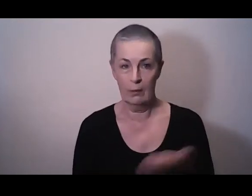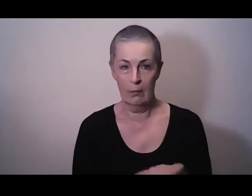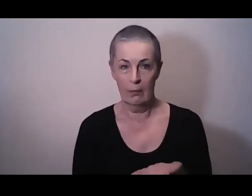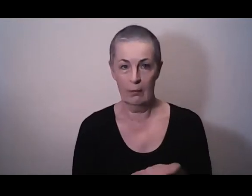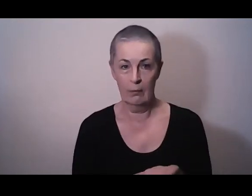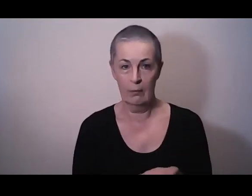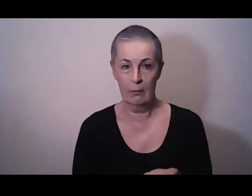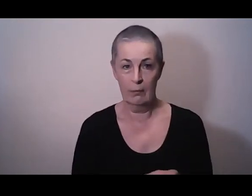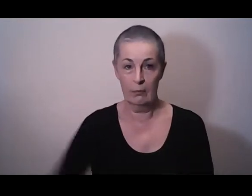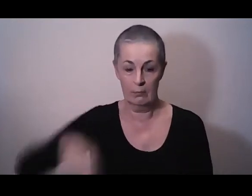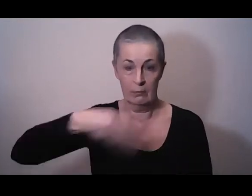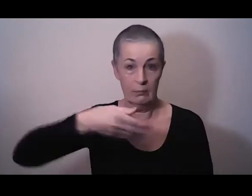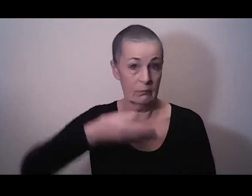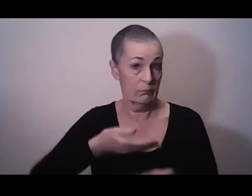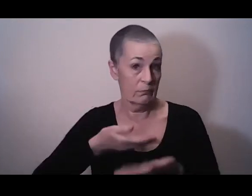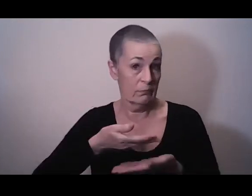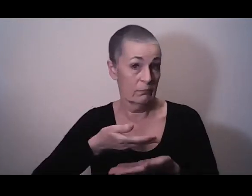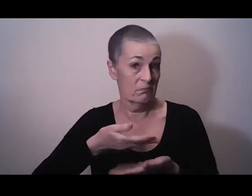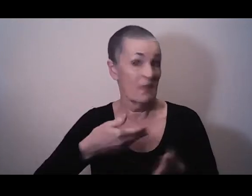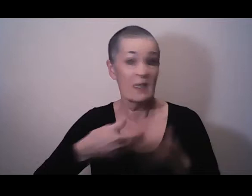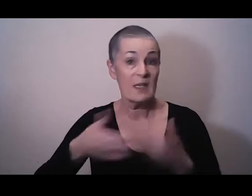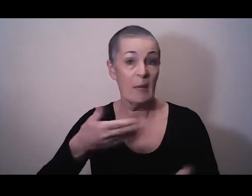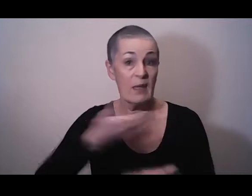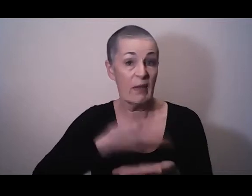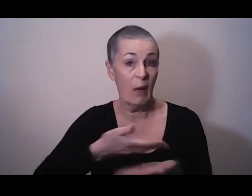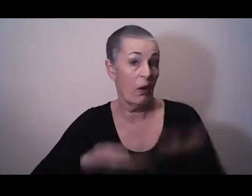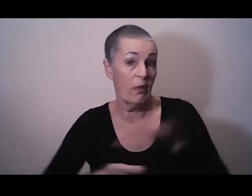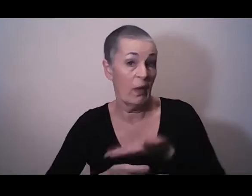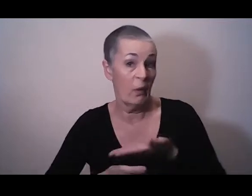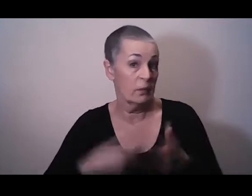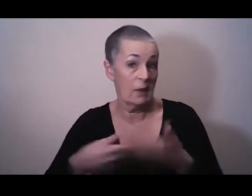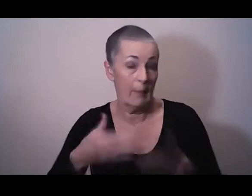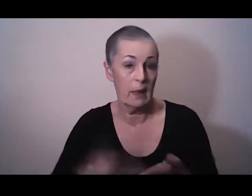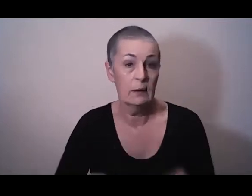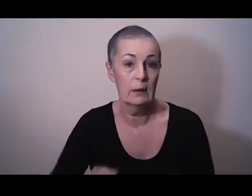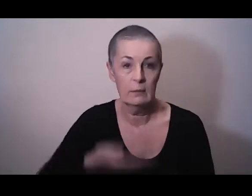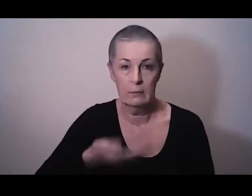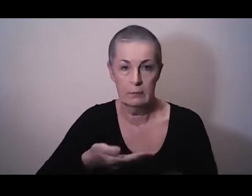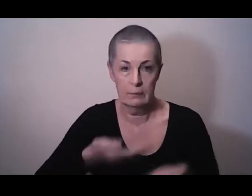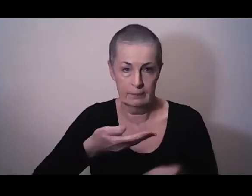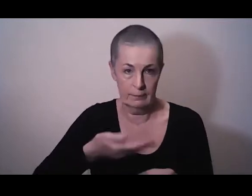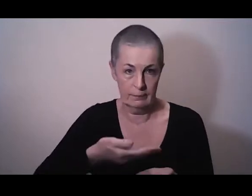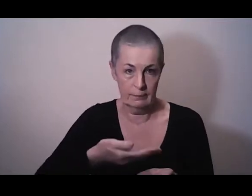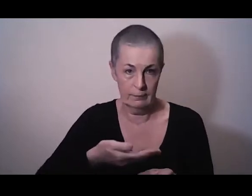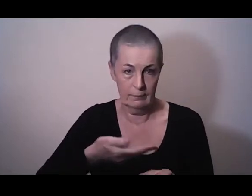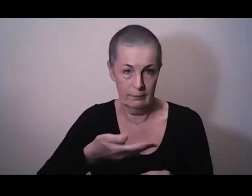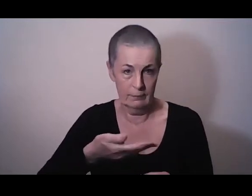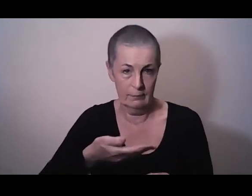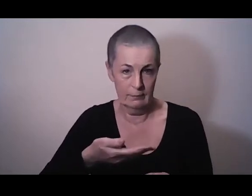It doesn't matter which way. Okay? The top hand is going to push across